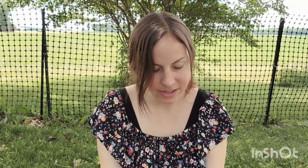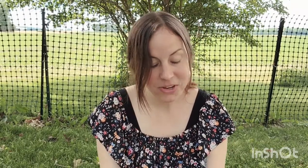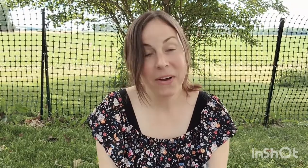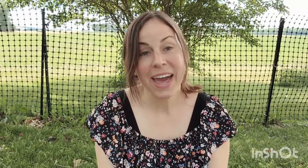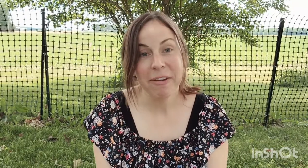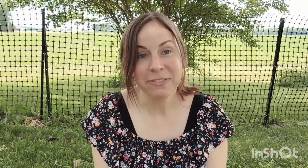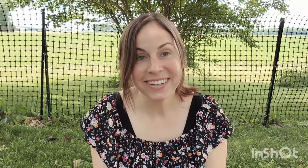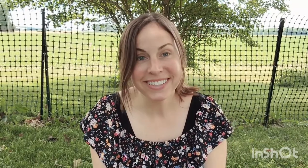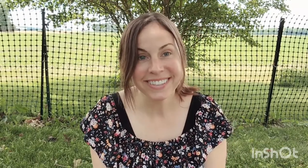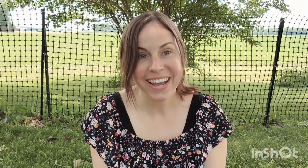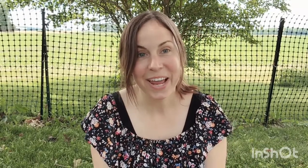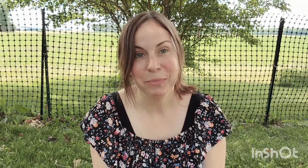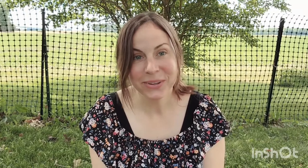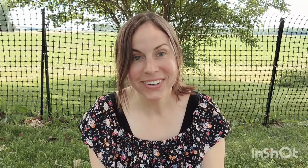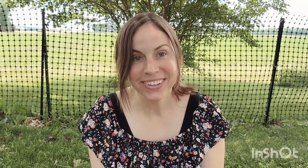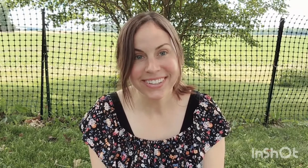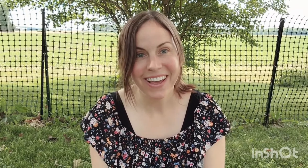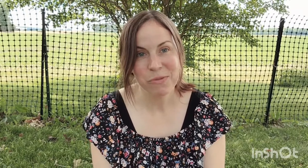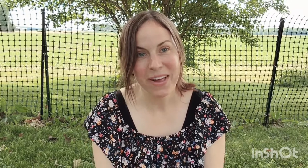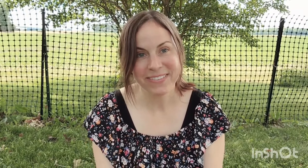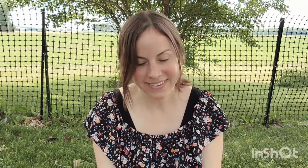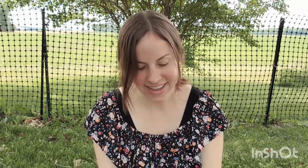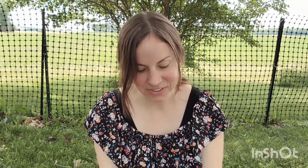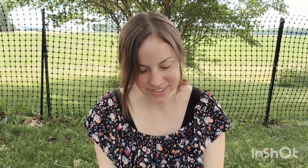Dog, cat, fish, and bird as well in this section.